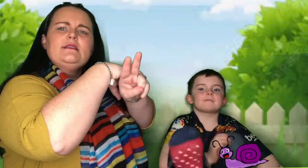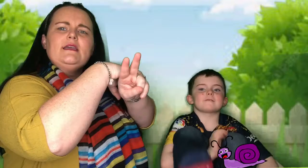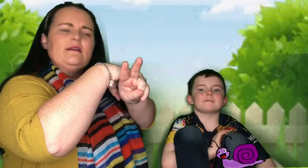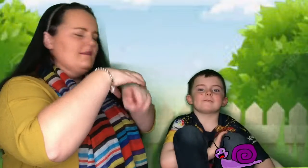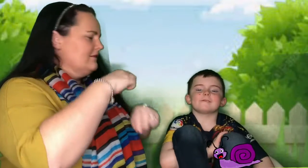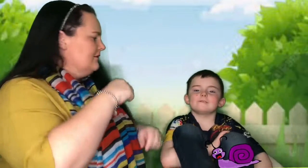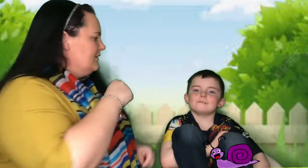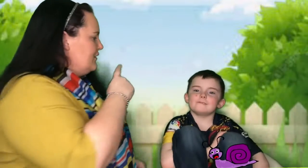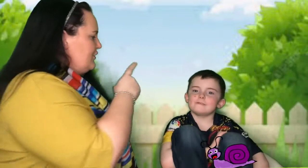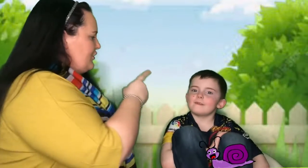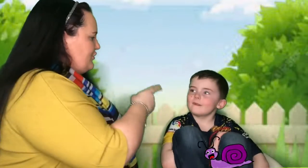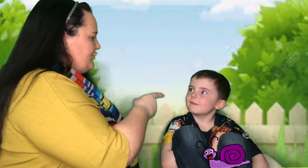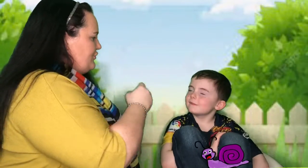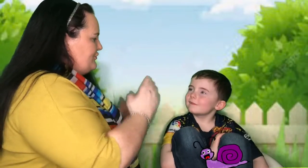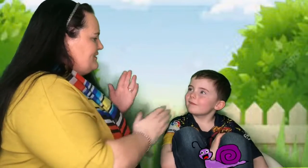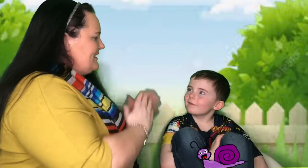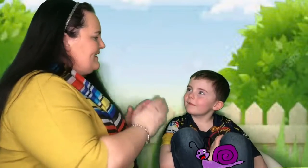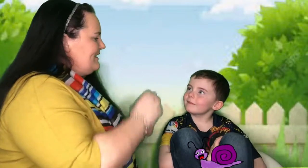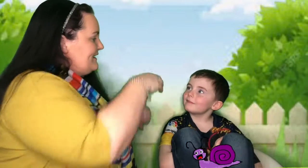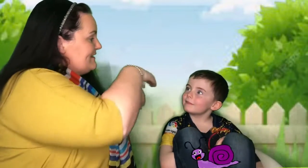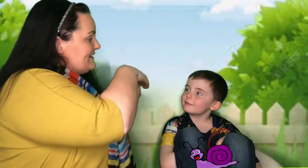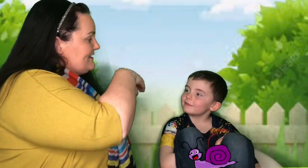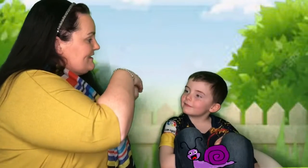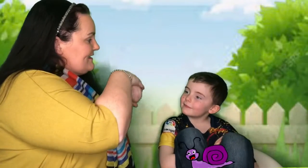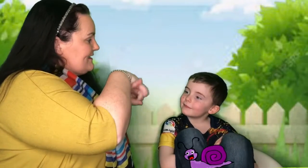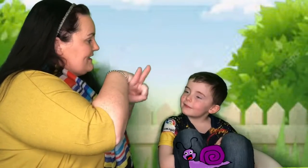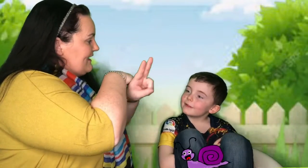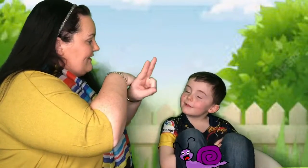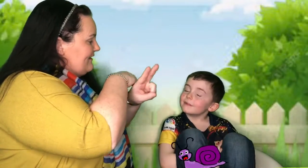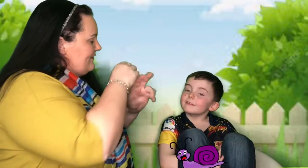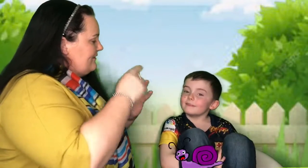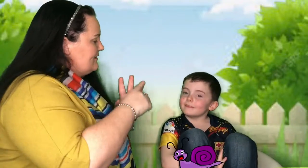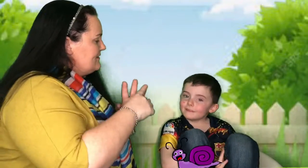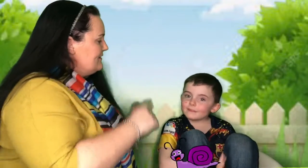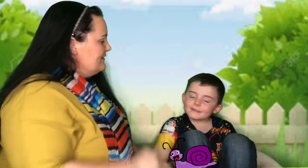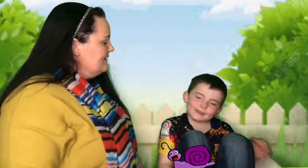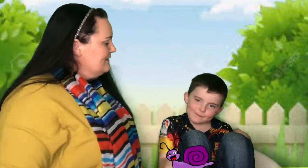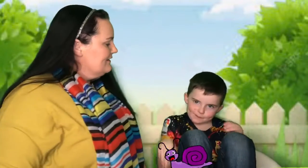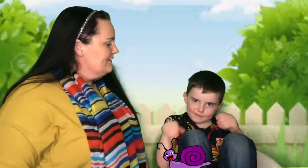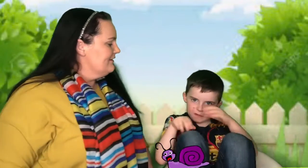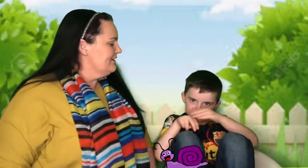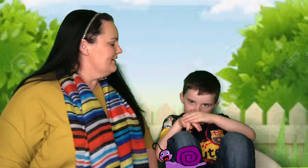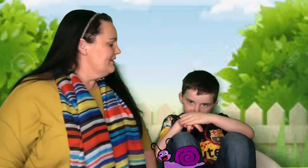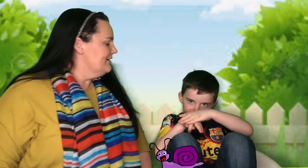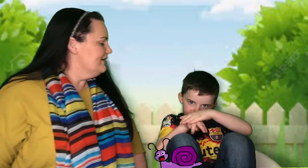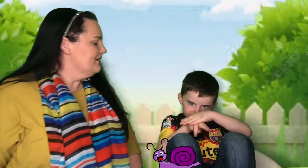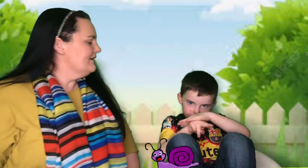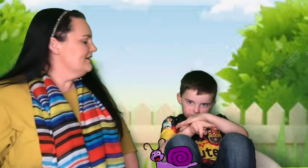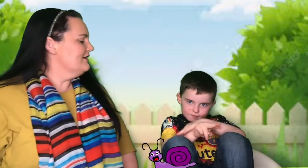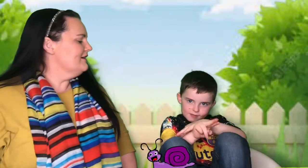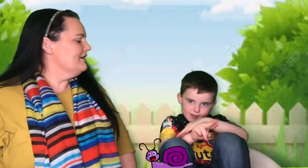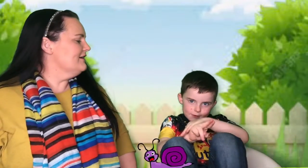Snail. Can you sign snail, Oscar? Yep. Snail.